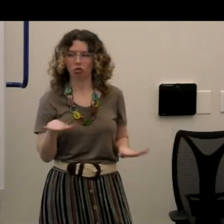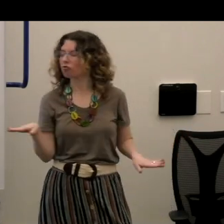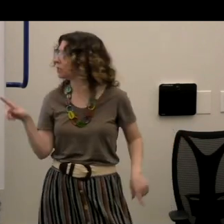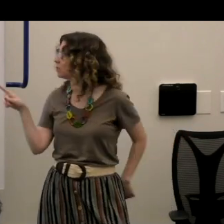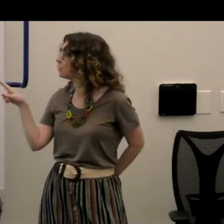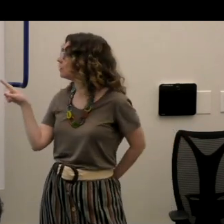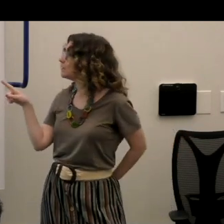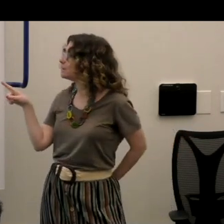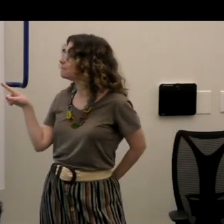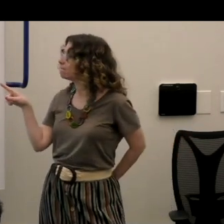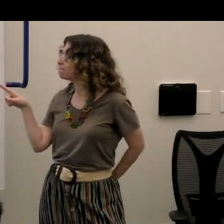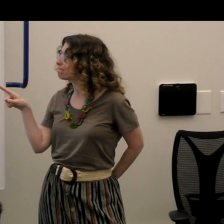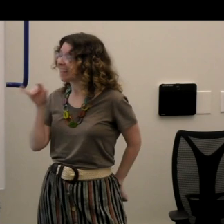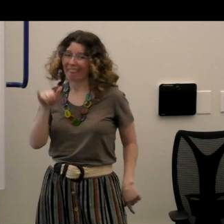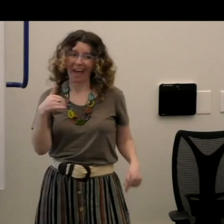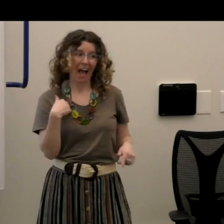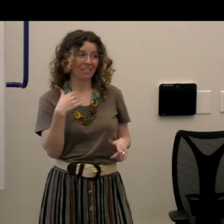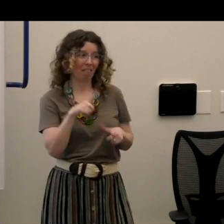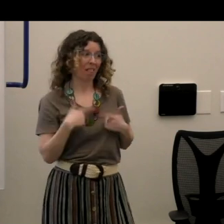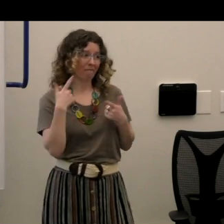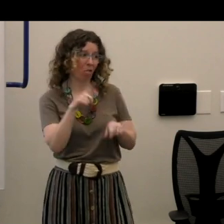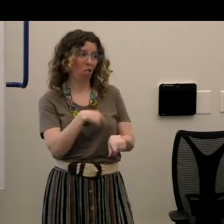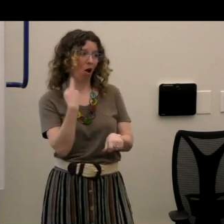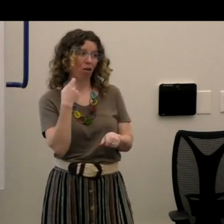unaware about this language deprivation problem.